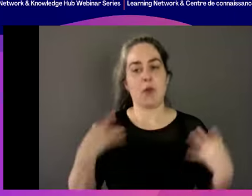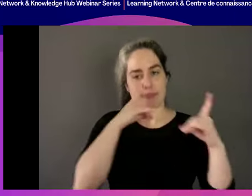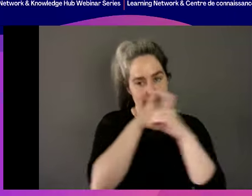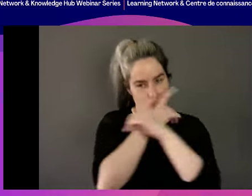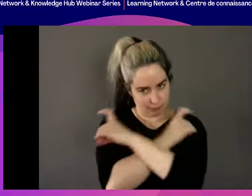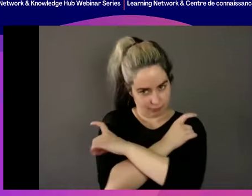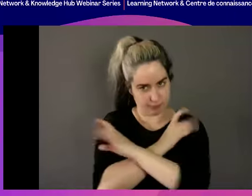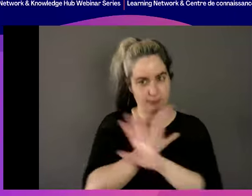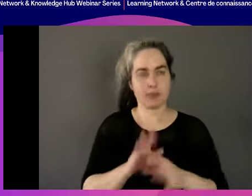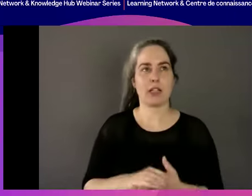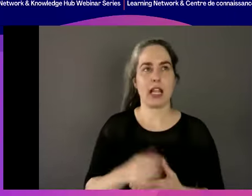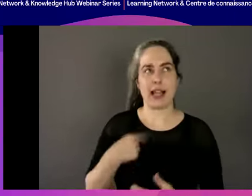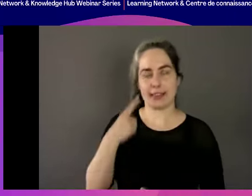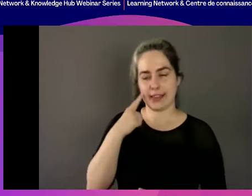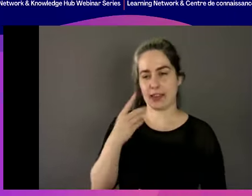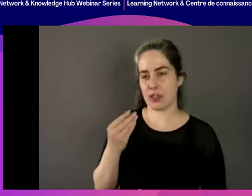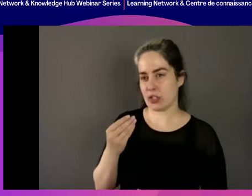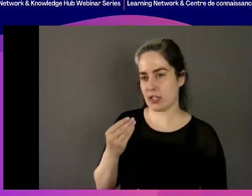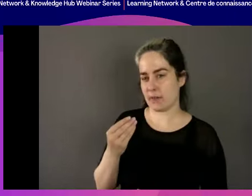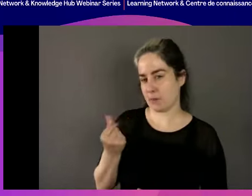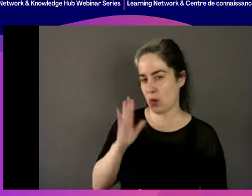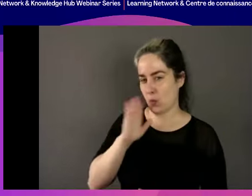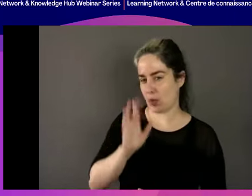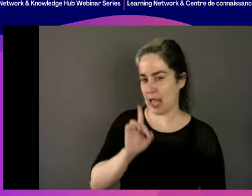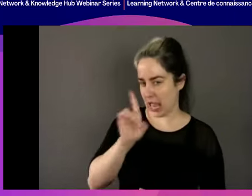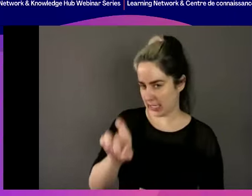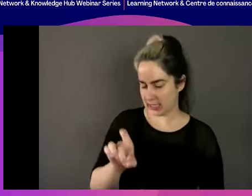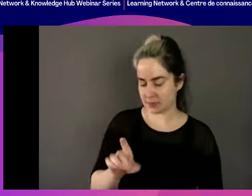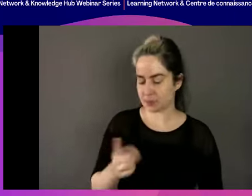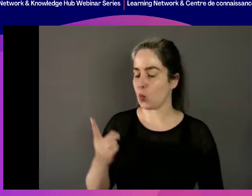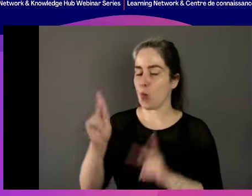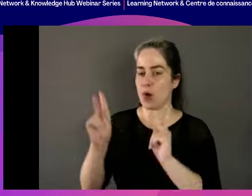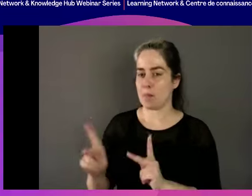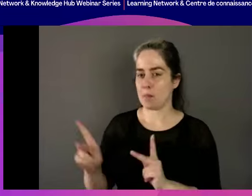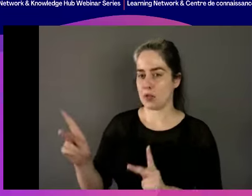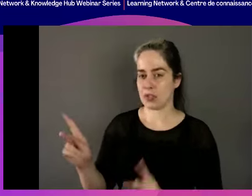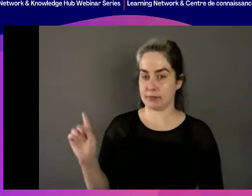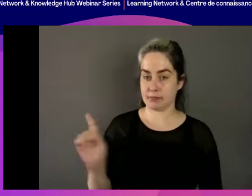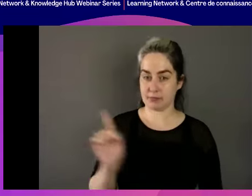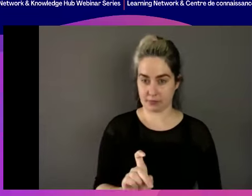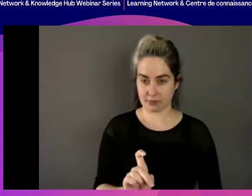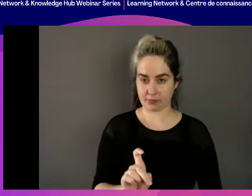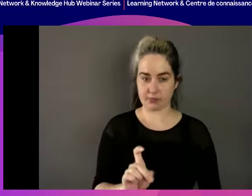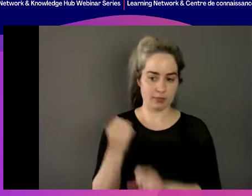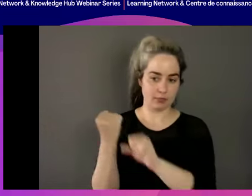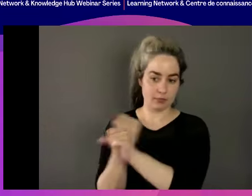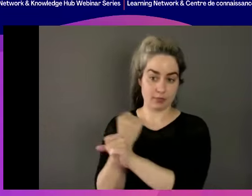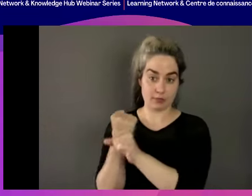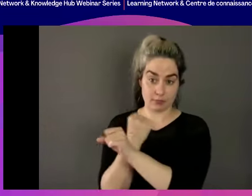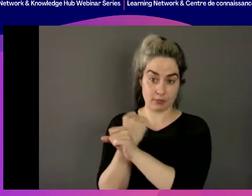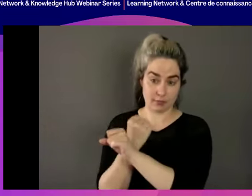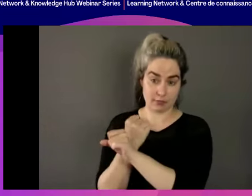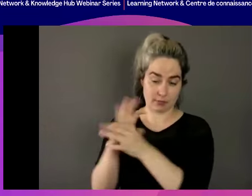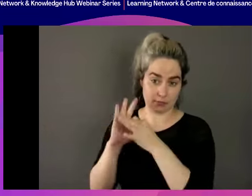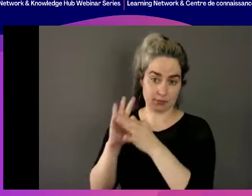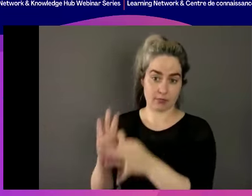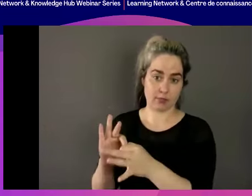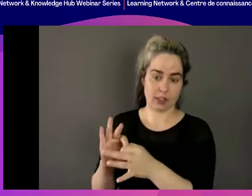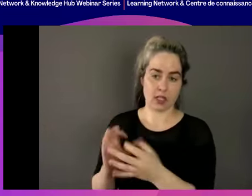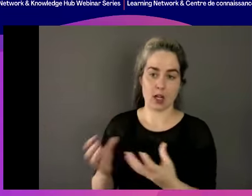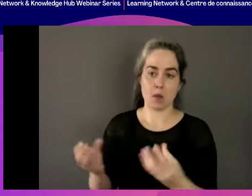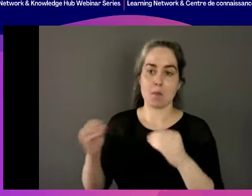think there's a couple I'll just ask about. So one person asked about the statistics around over 50%